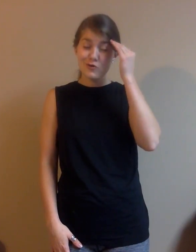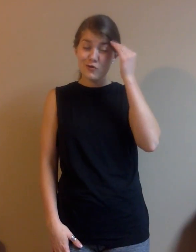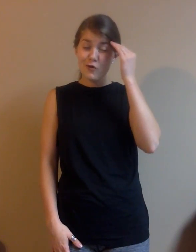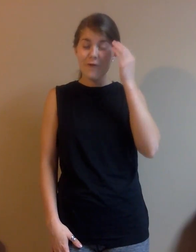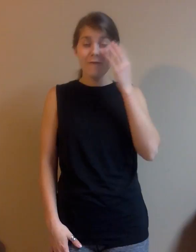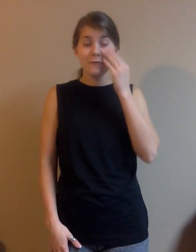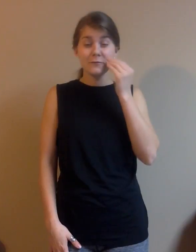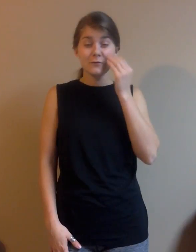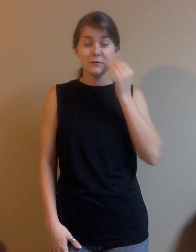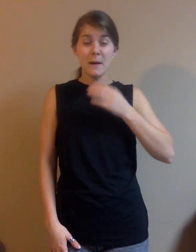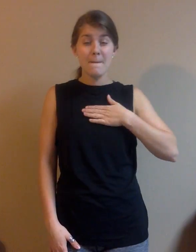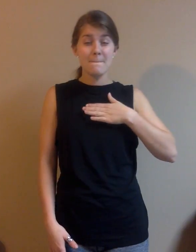thankfully, but you know, if she's doing...